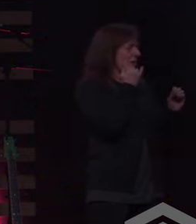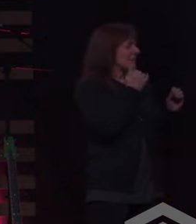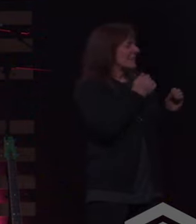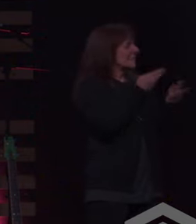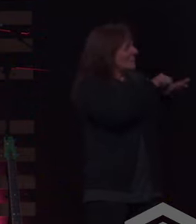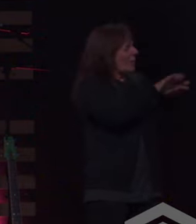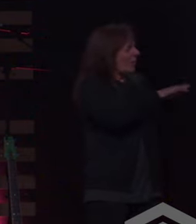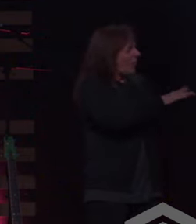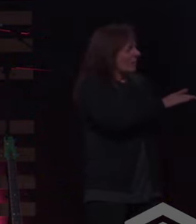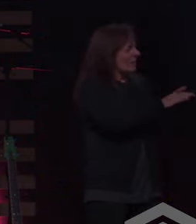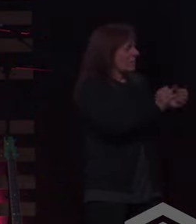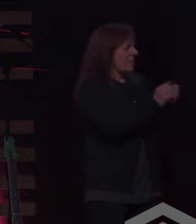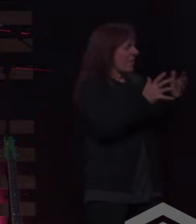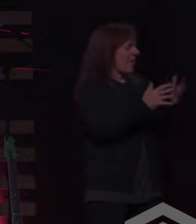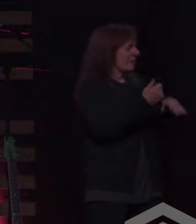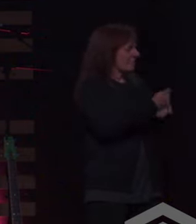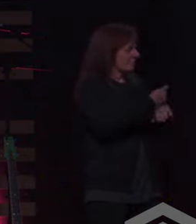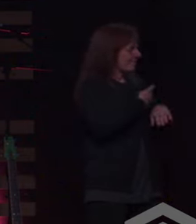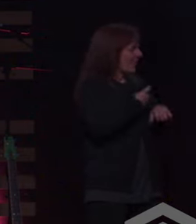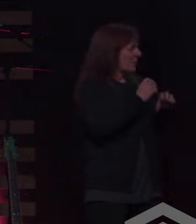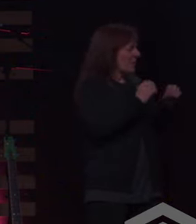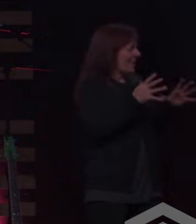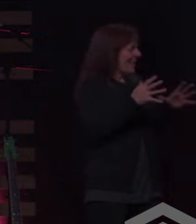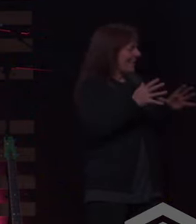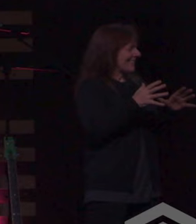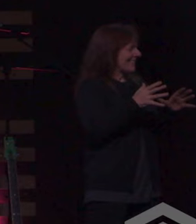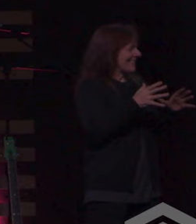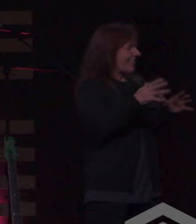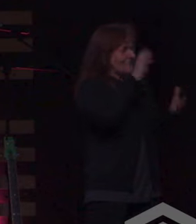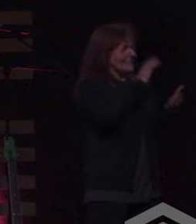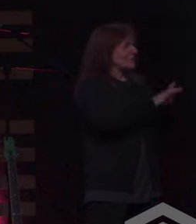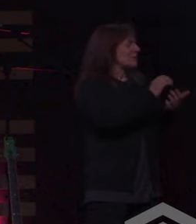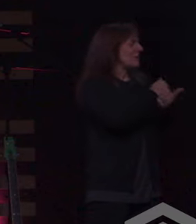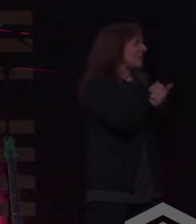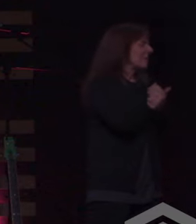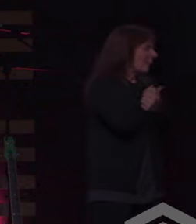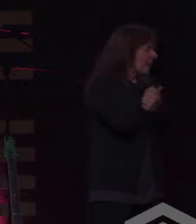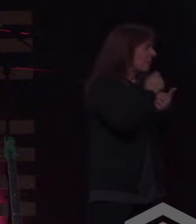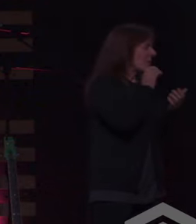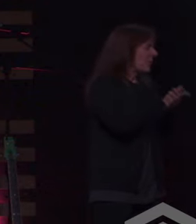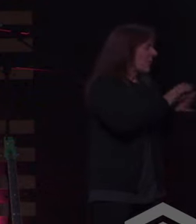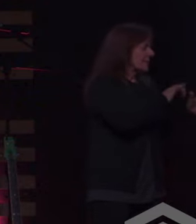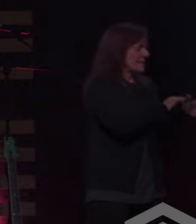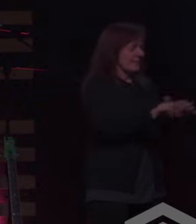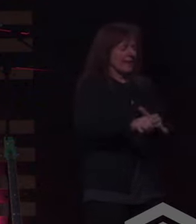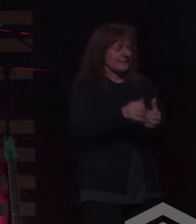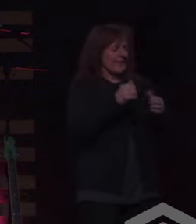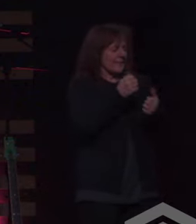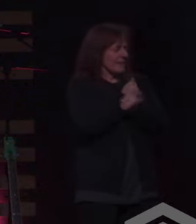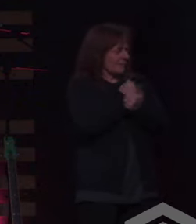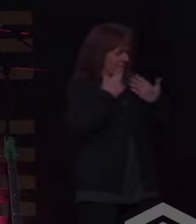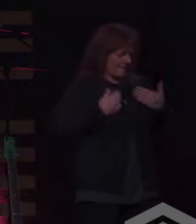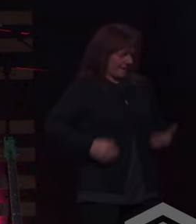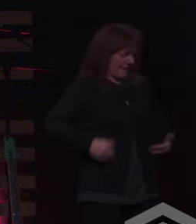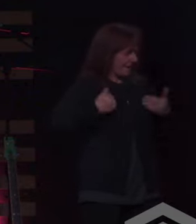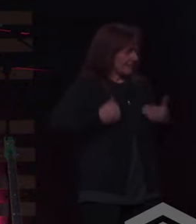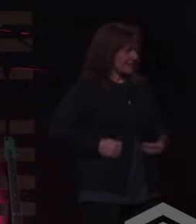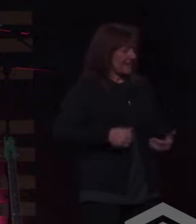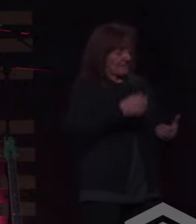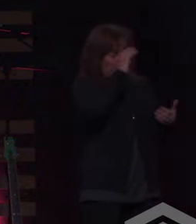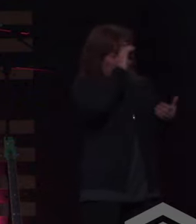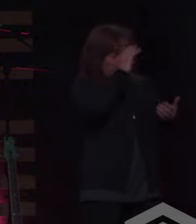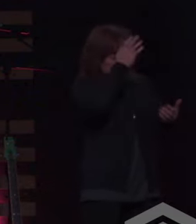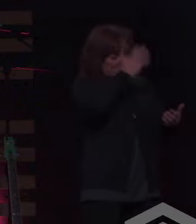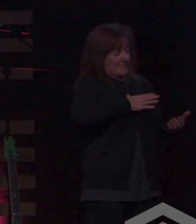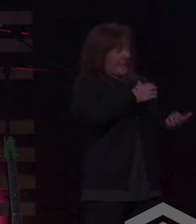holy and without fault. And in the same way, husbands ought to love their wives as they love their own bodies. For a man who loves his